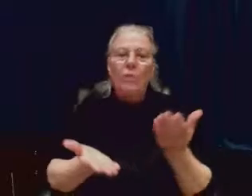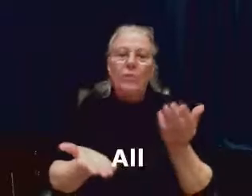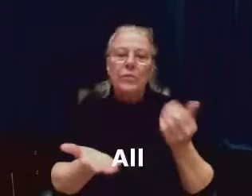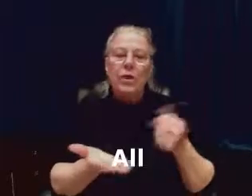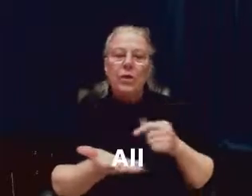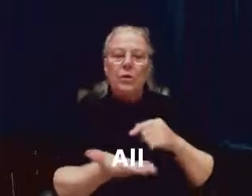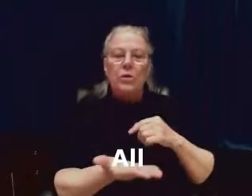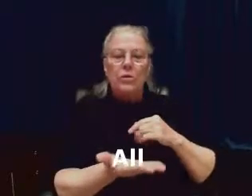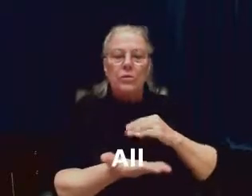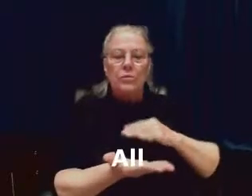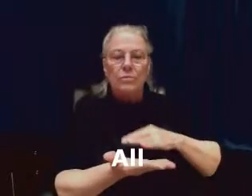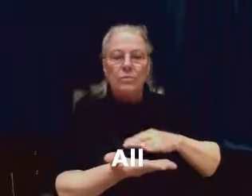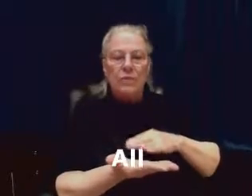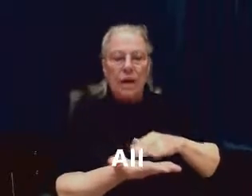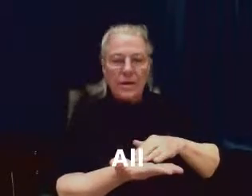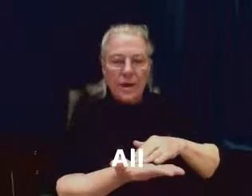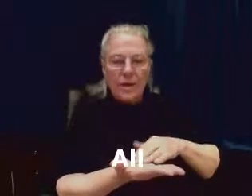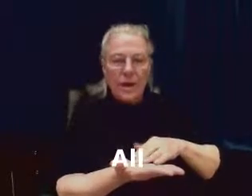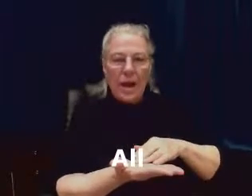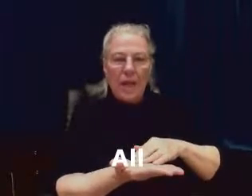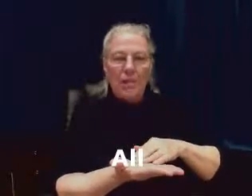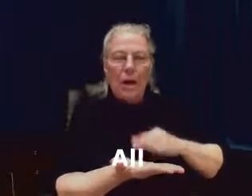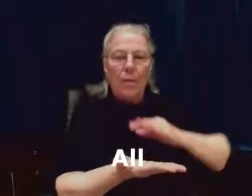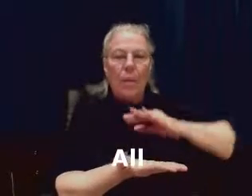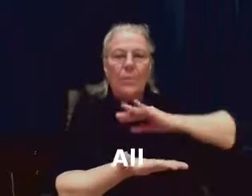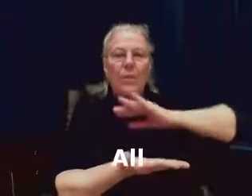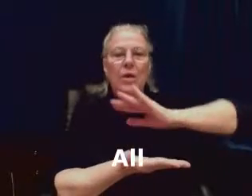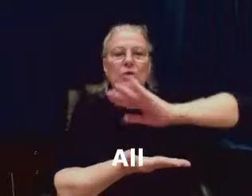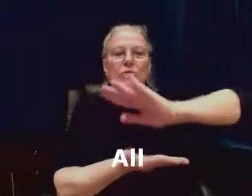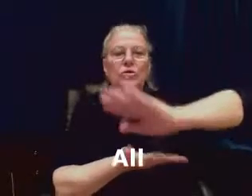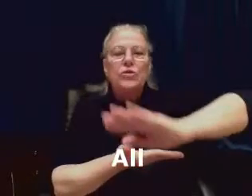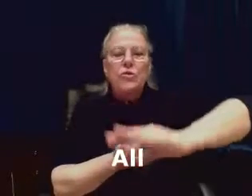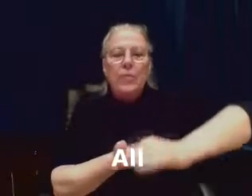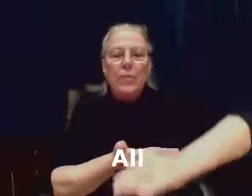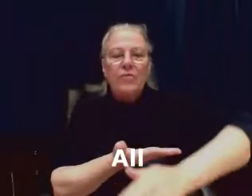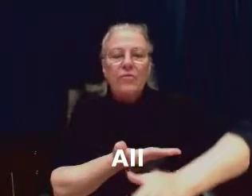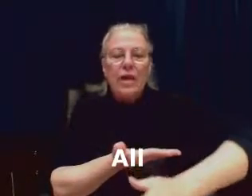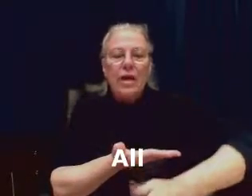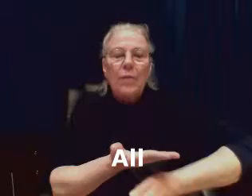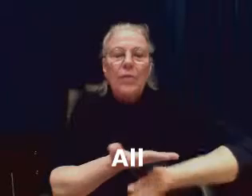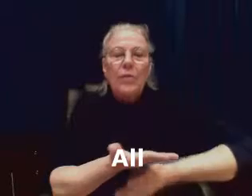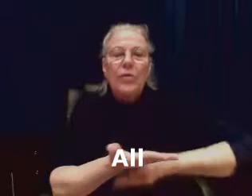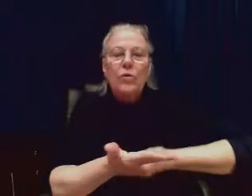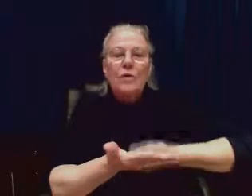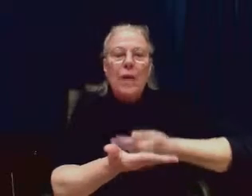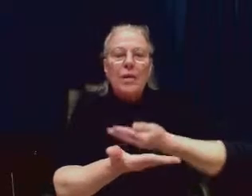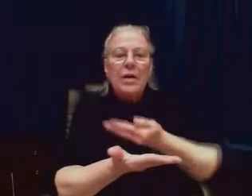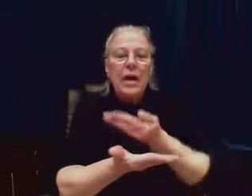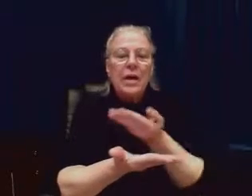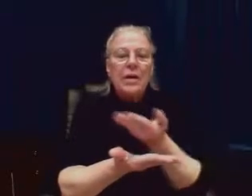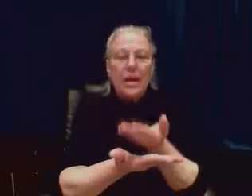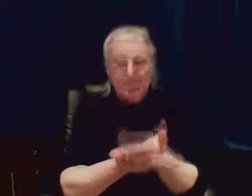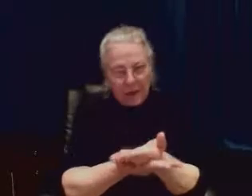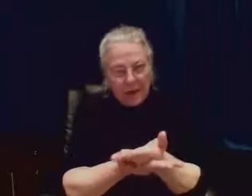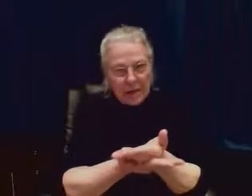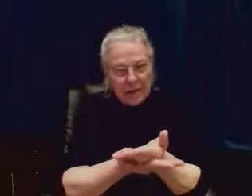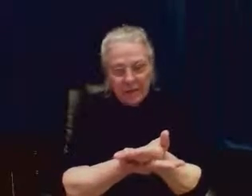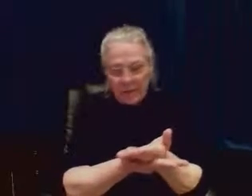All, your non-dominant hand, palm up. Scrape everything up with your dominant hand and lay it into the